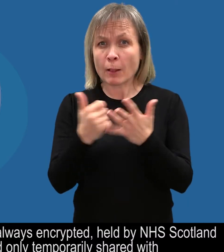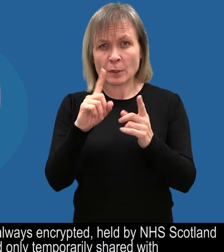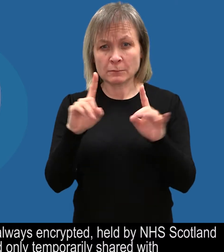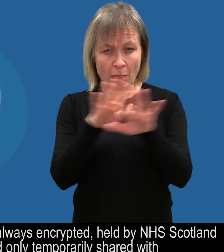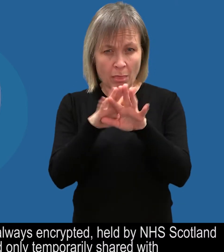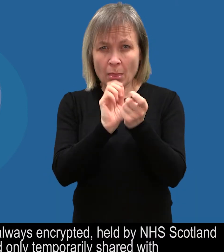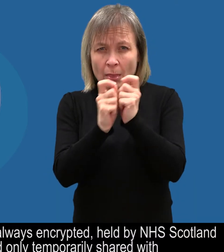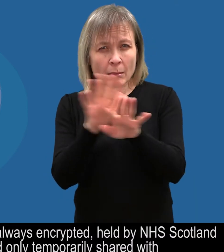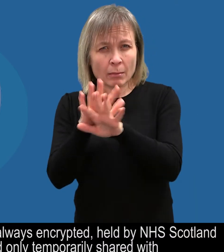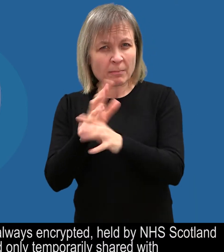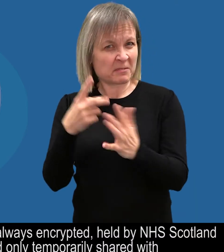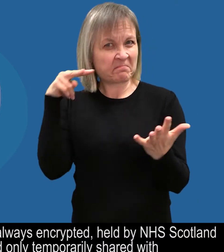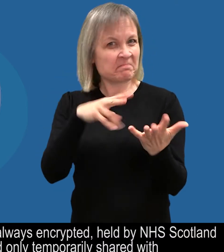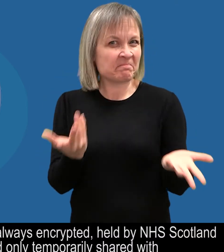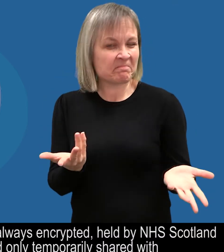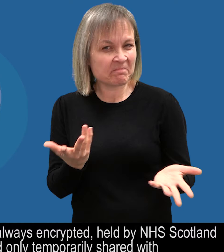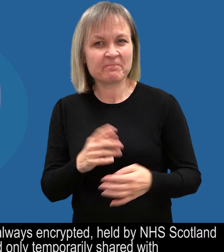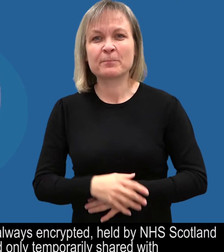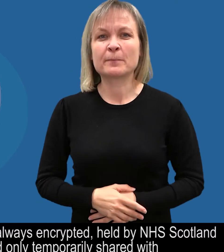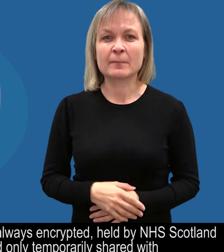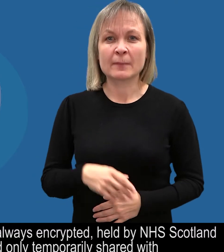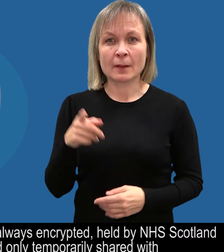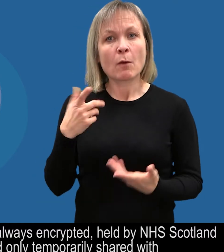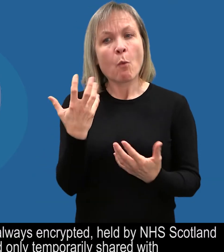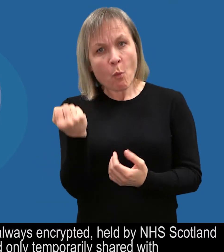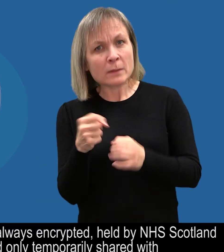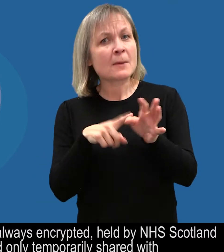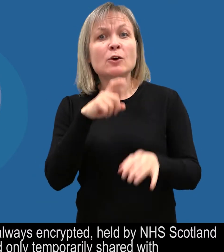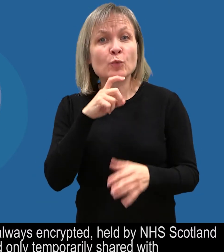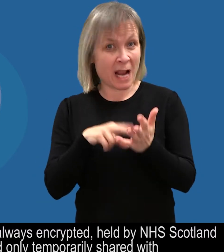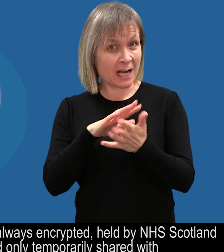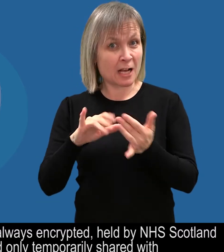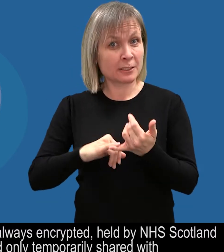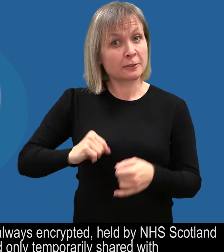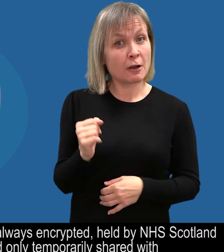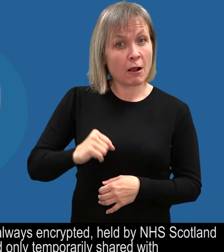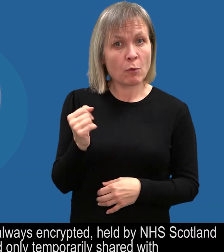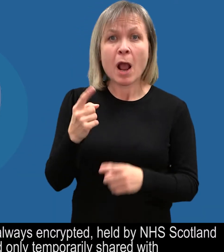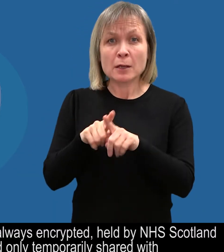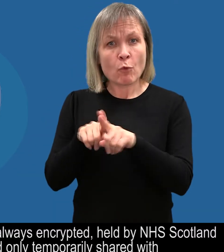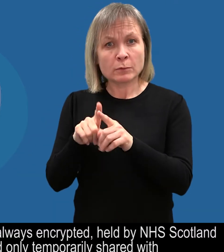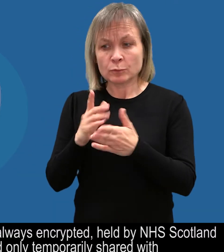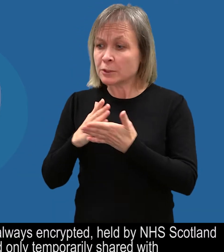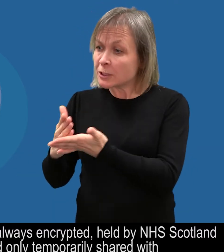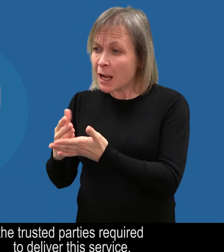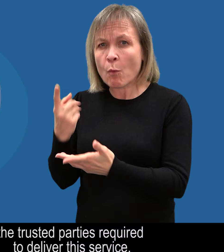Your data is always encrypted, held by NHS Scotland and only temporarily shared with the trusted parties required to deliver